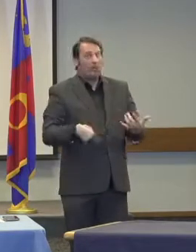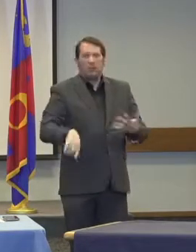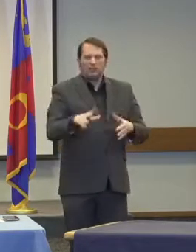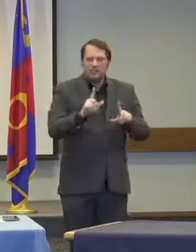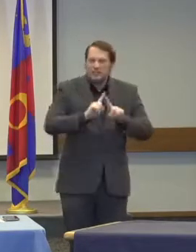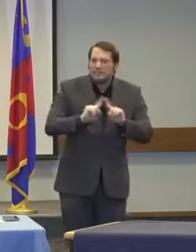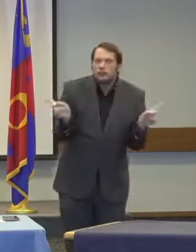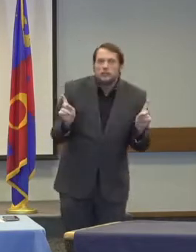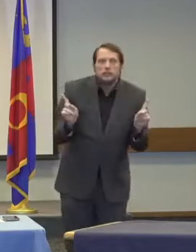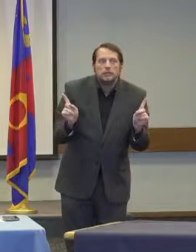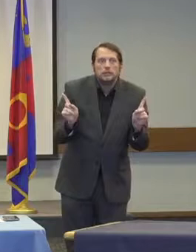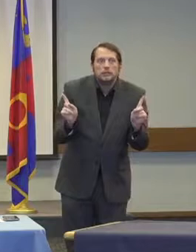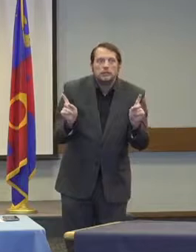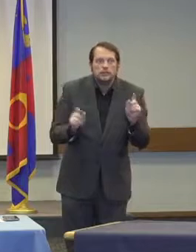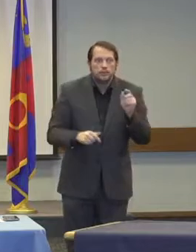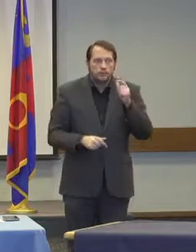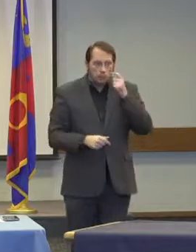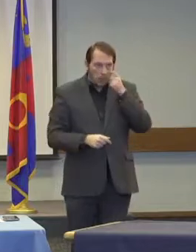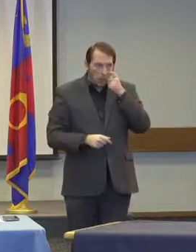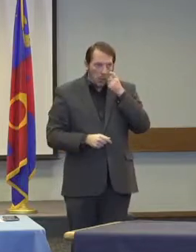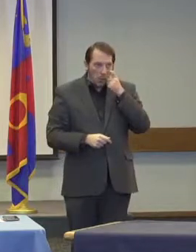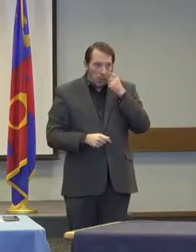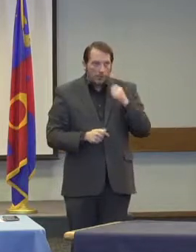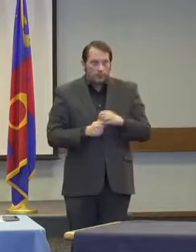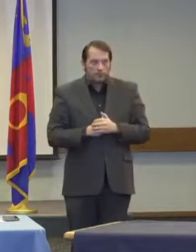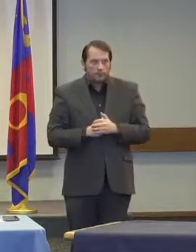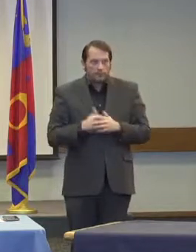staggering how rapidly and dramatically the world can change.